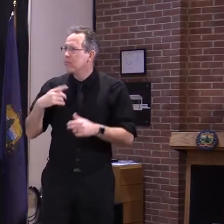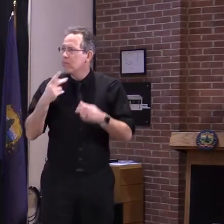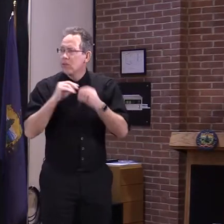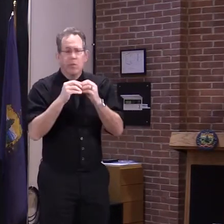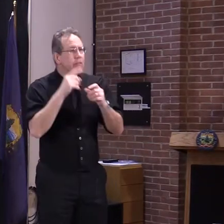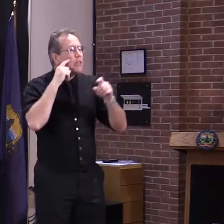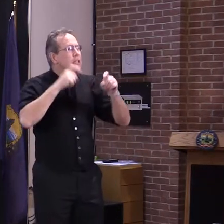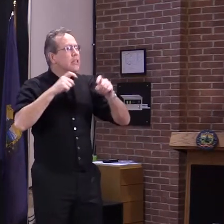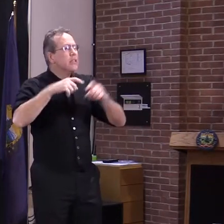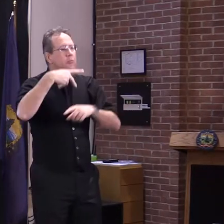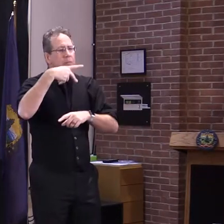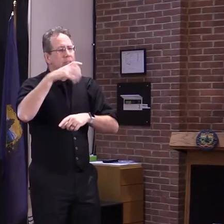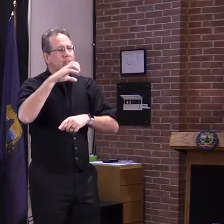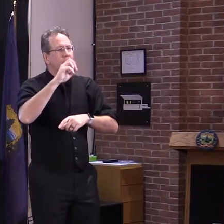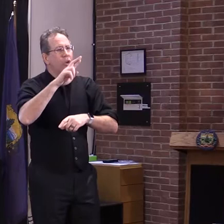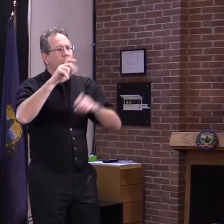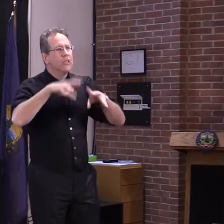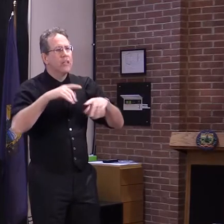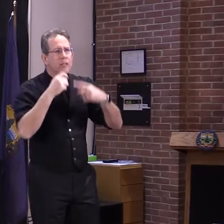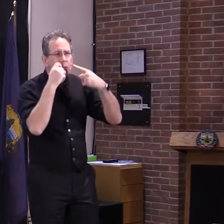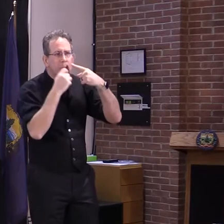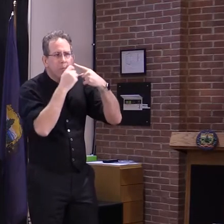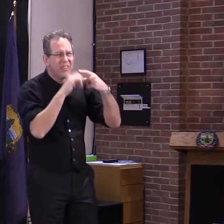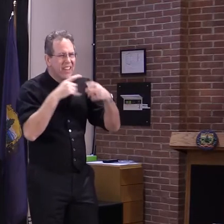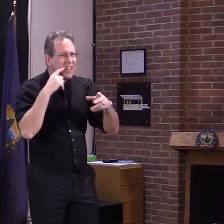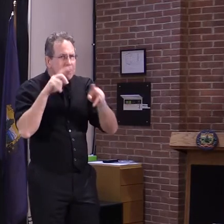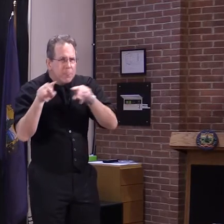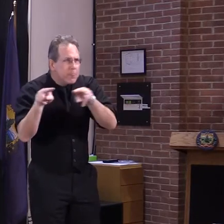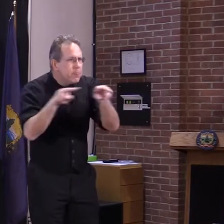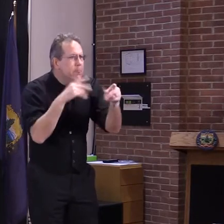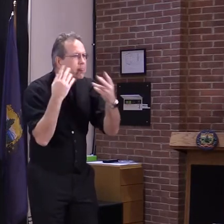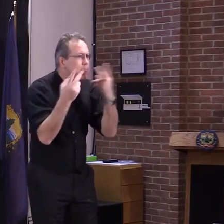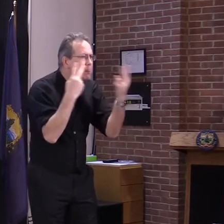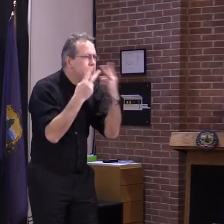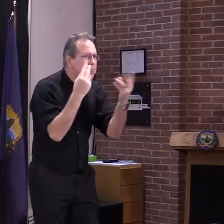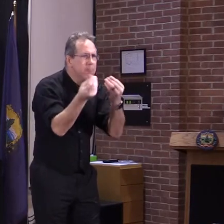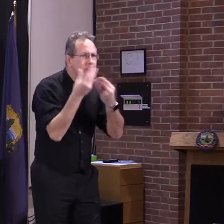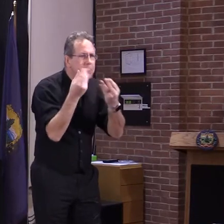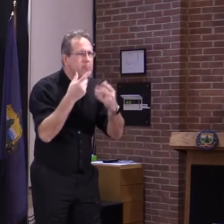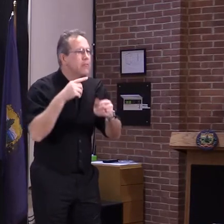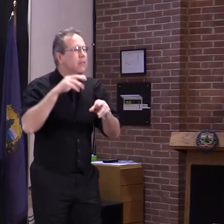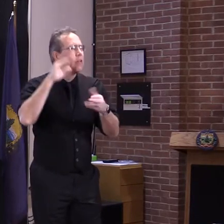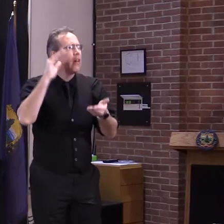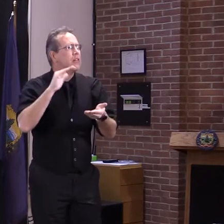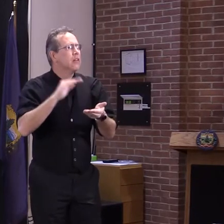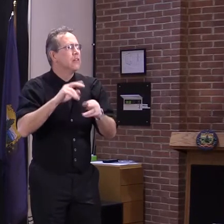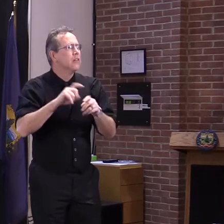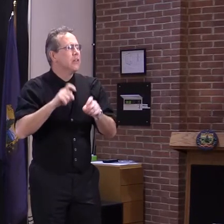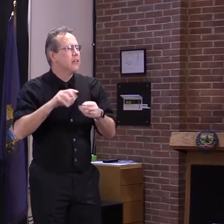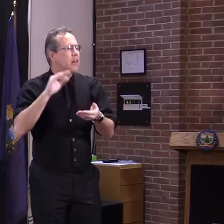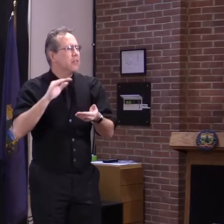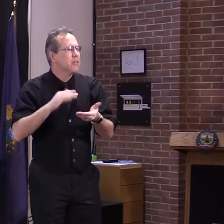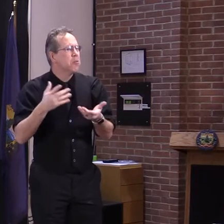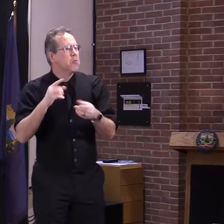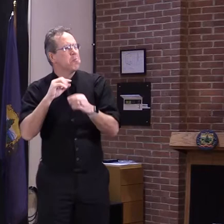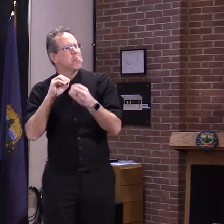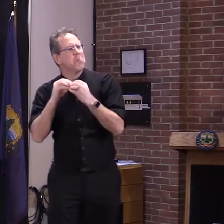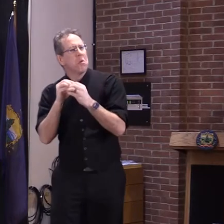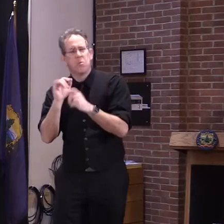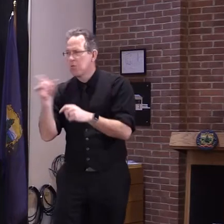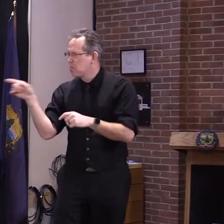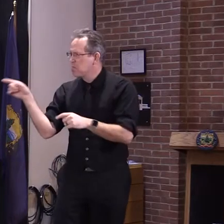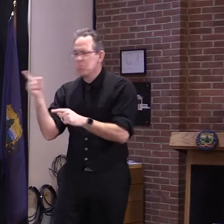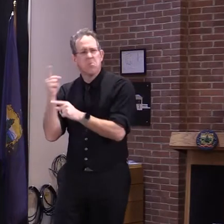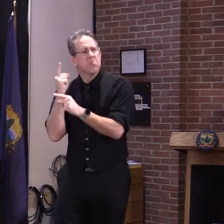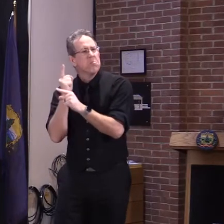So, you know, that demand in testing is coming down. Obviously, that can impact the numbers to a degree, but also as you have